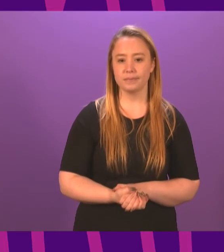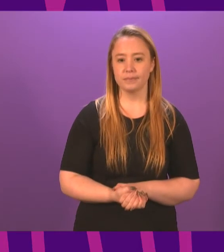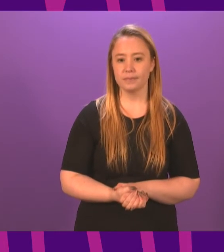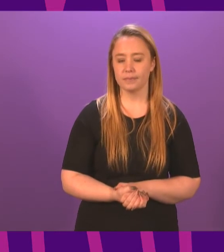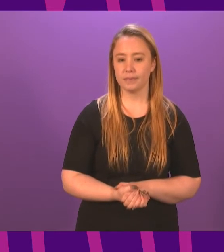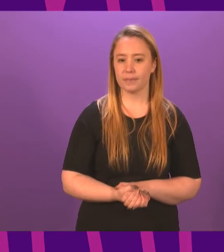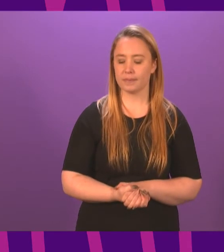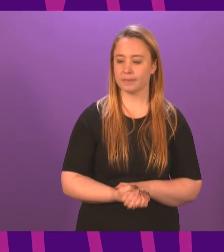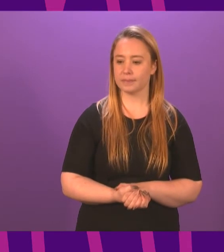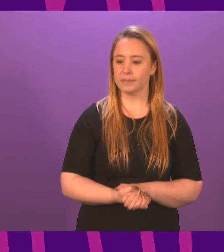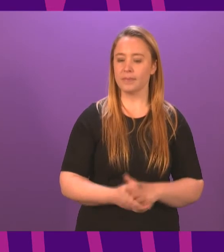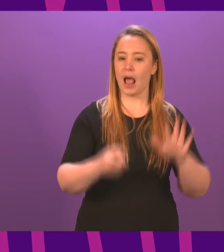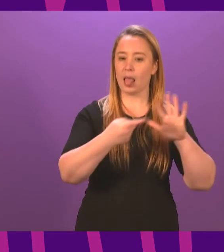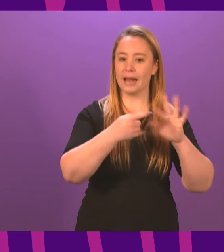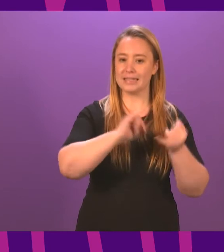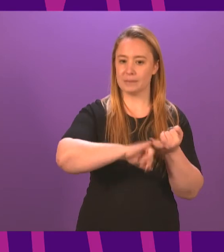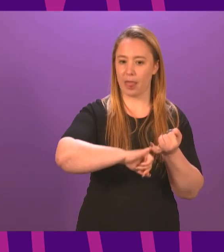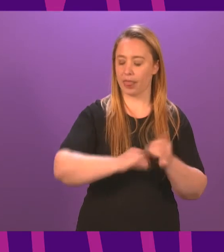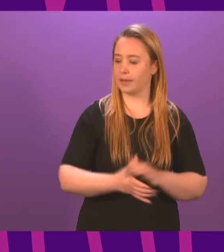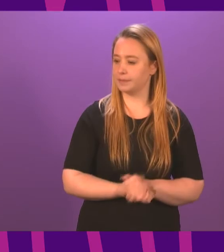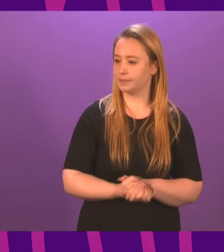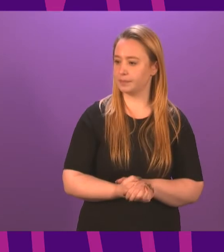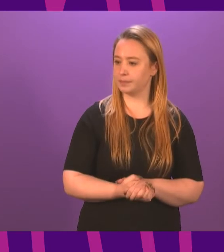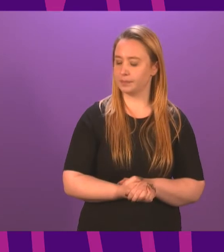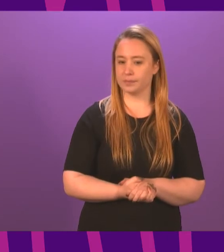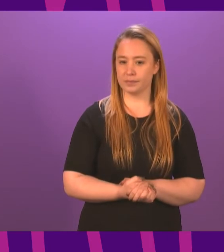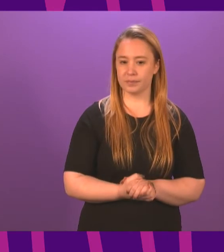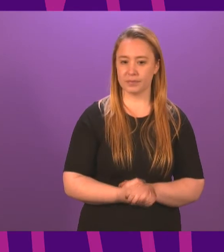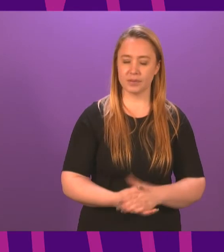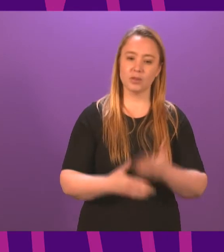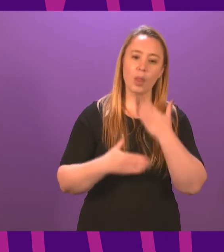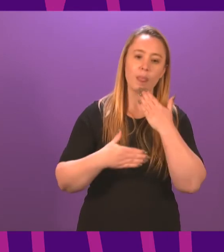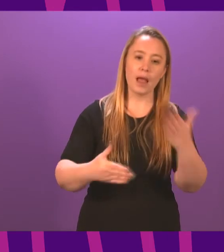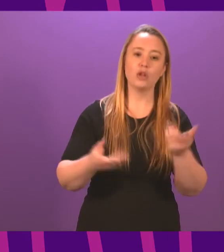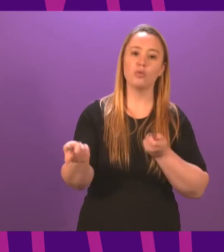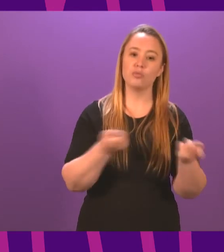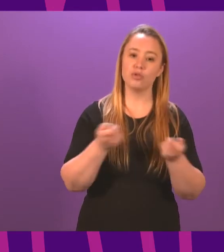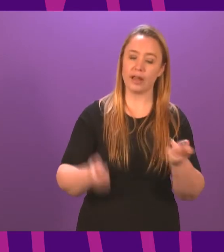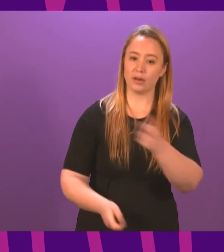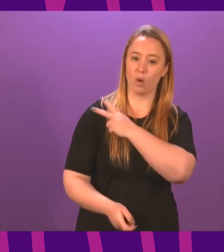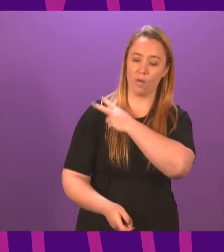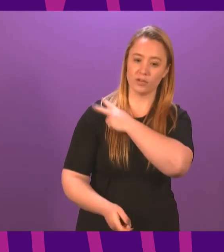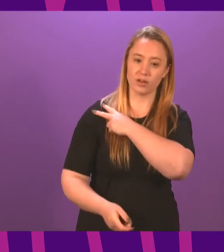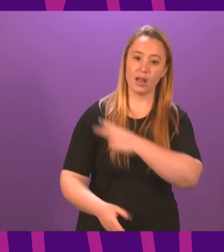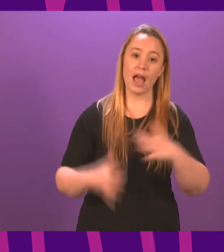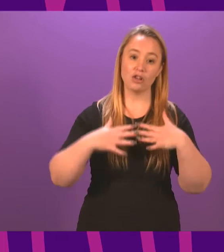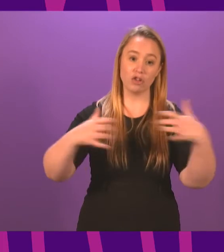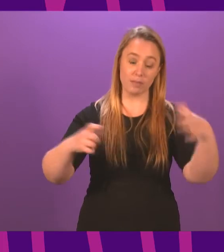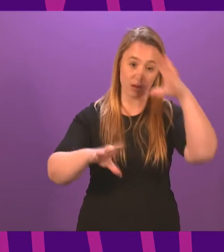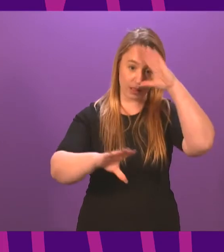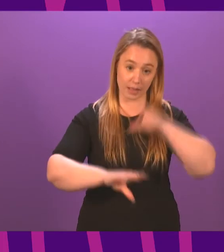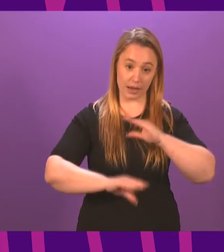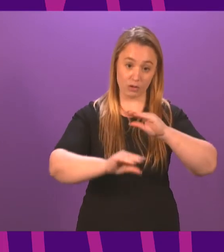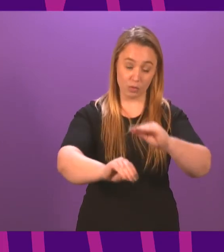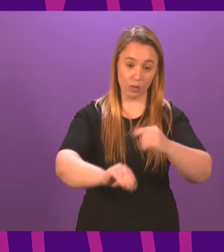Thank you much, Nicole. Elaine Smith to be followed by Bob Doris. Thank you, Presiding Officer, and can I let the Chamber know that I've got a registered